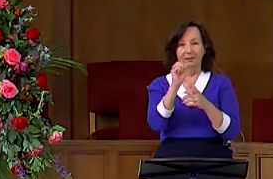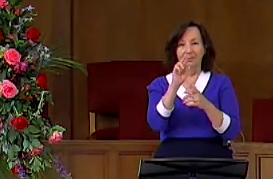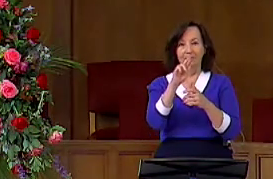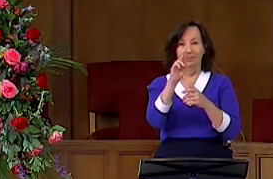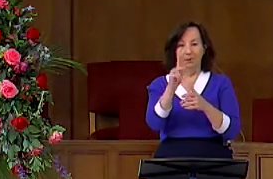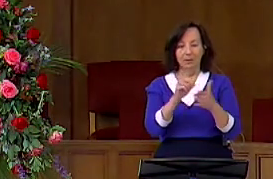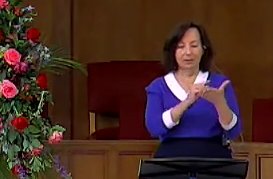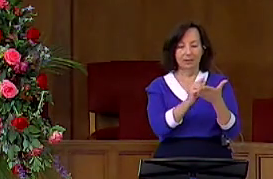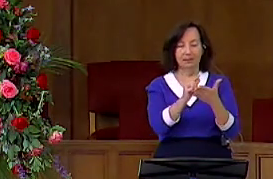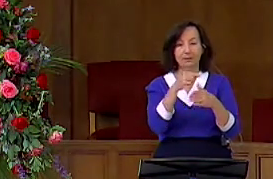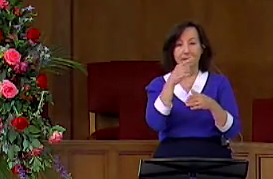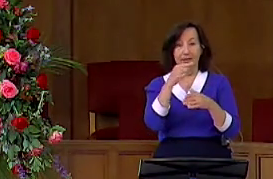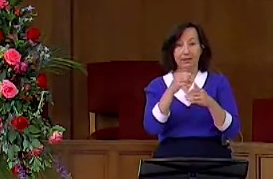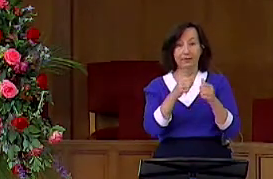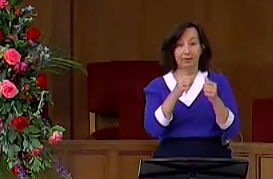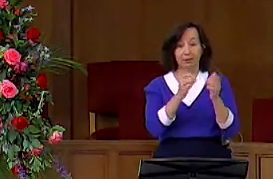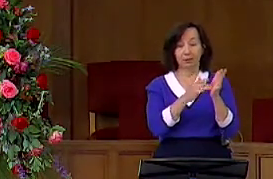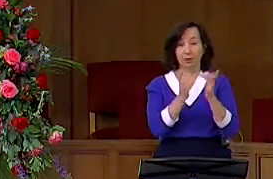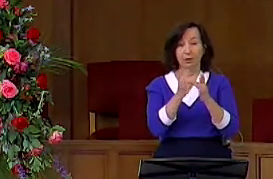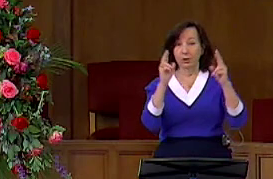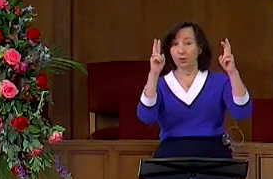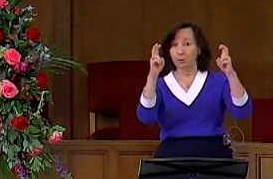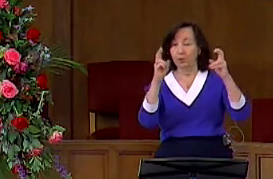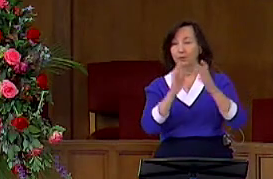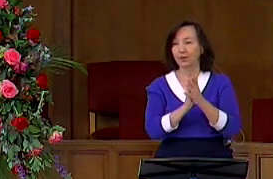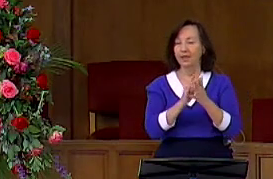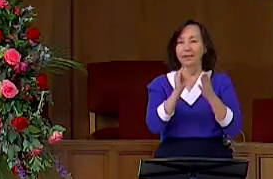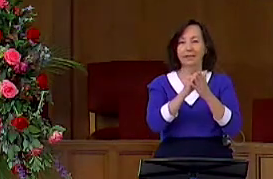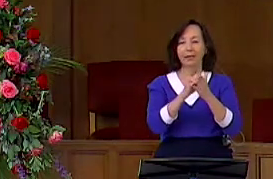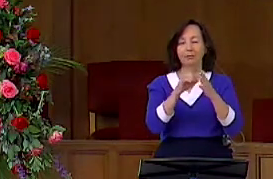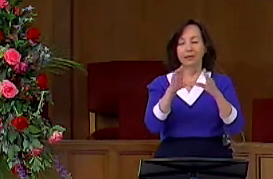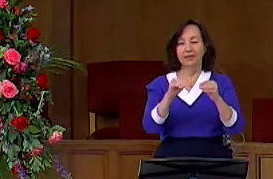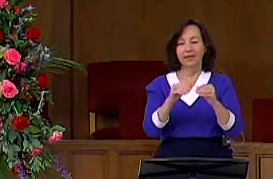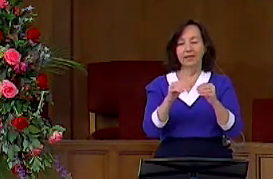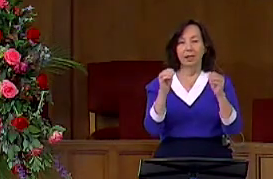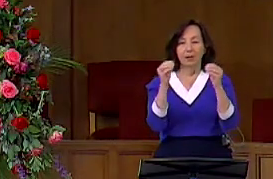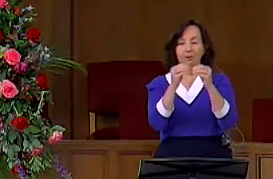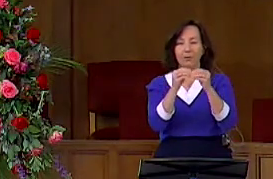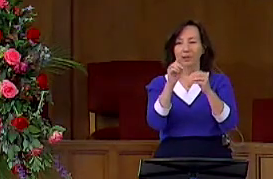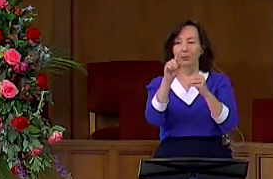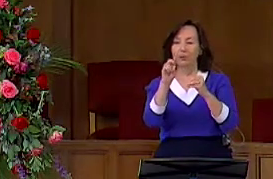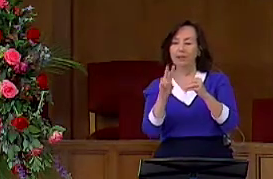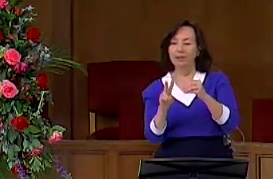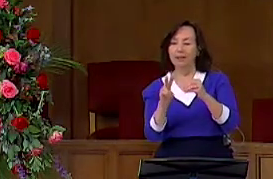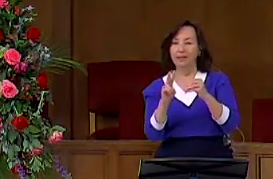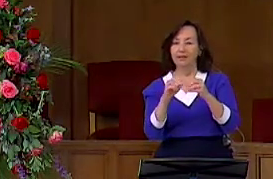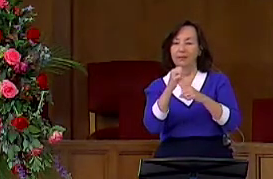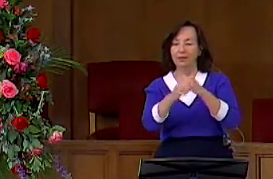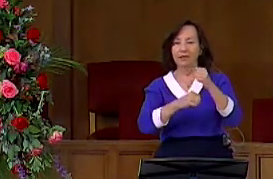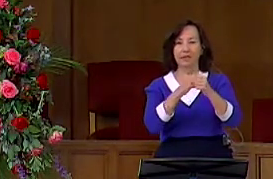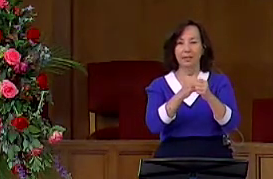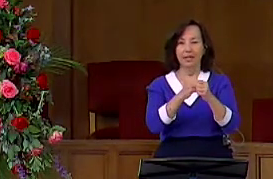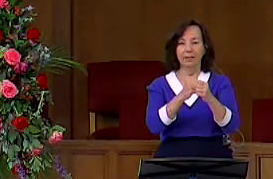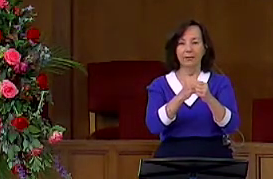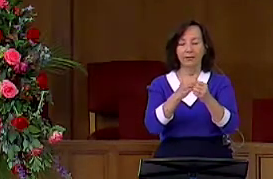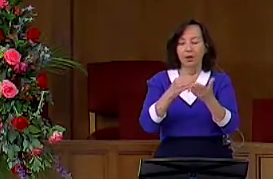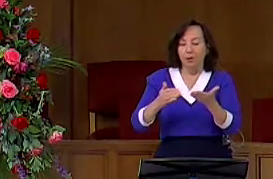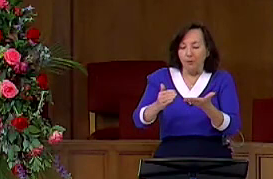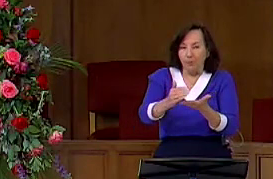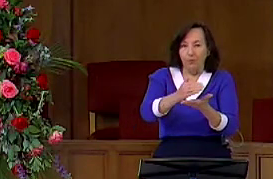they said to Jesus, quote, that would take more than a half year's wages. Half year's